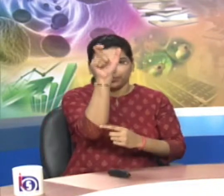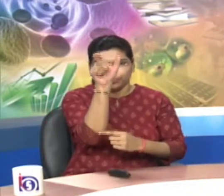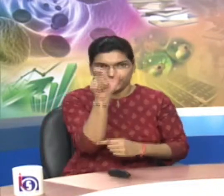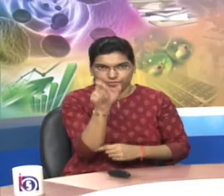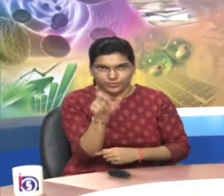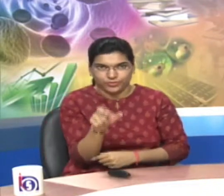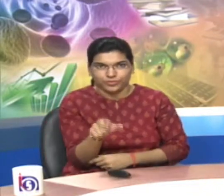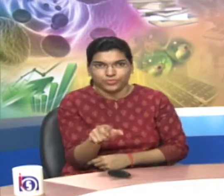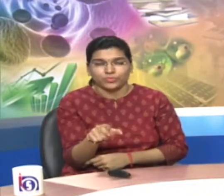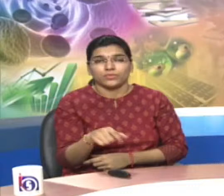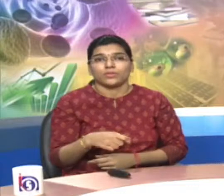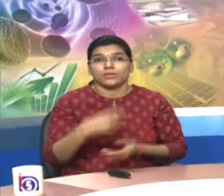columns,